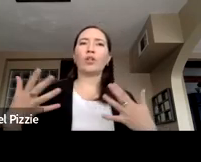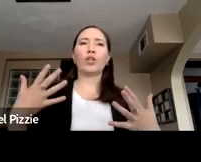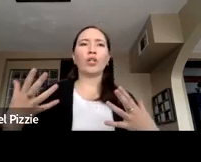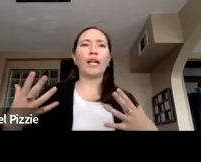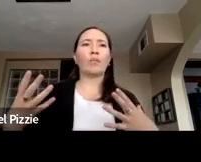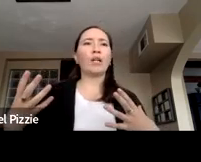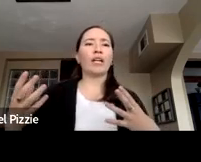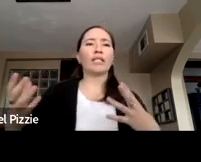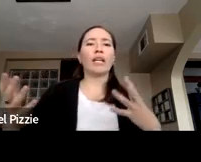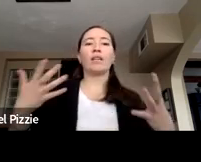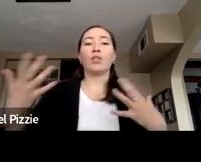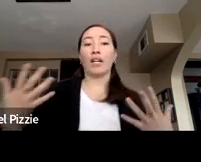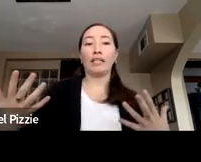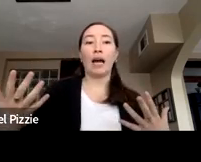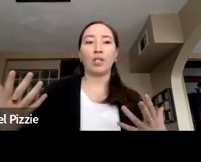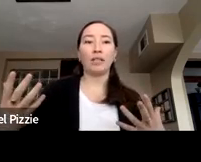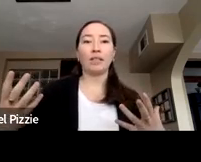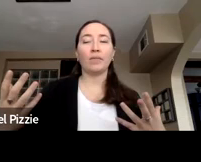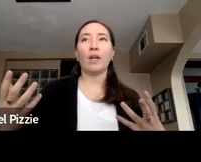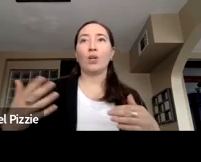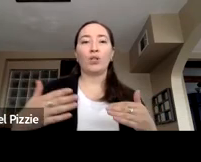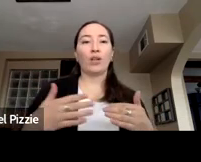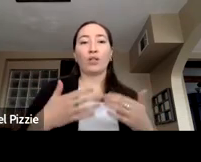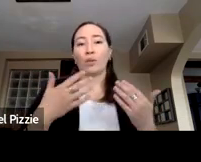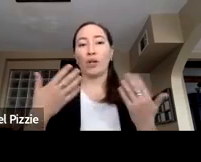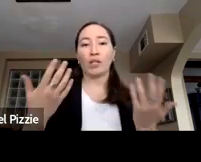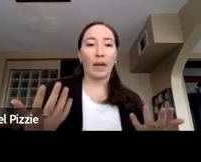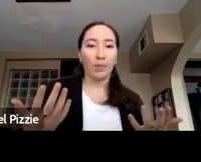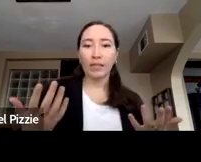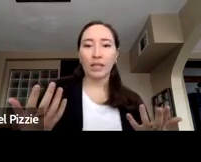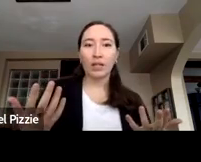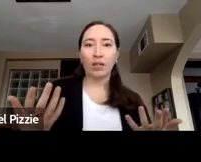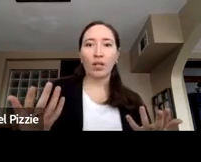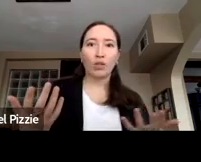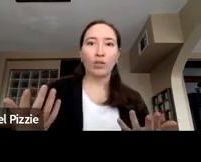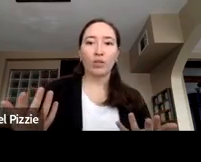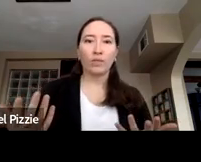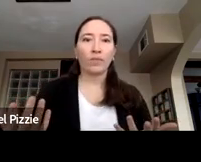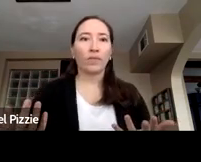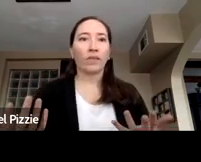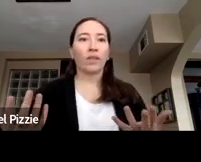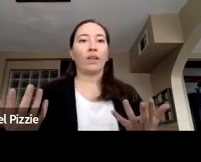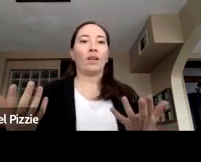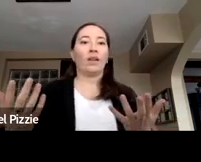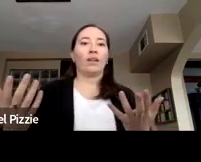So when you're creating a project, it gives you various options. So there are some project templates that you can use,